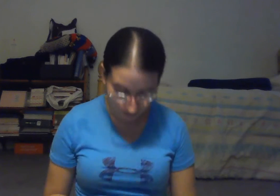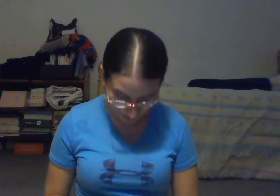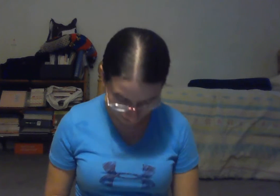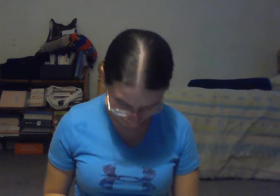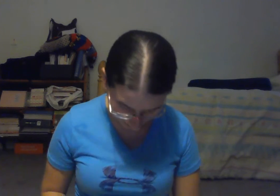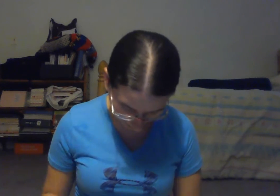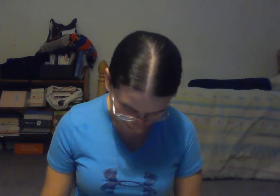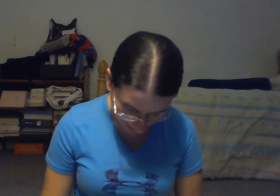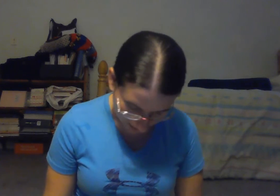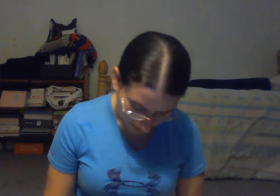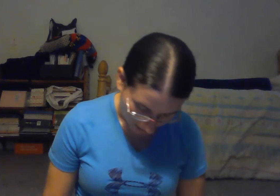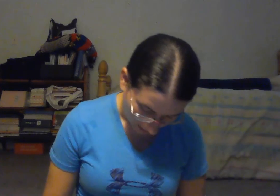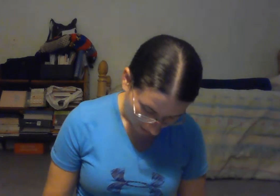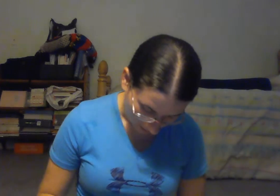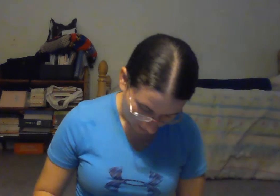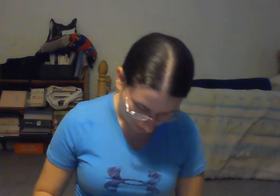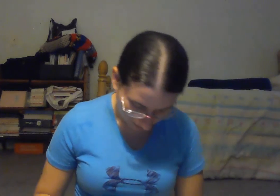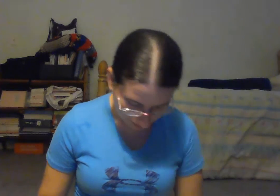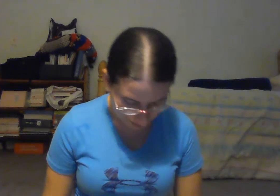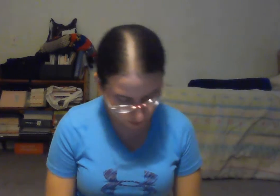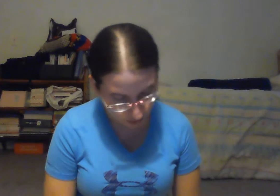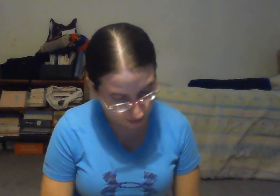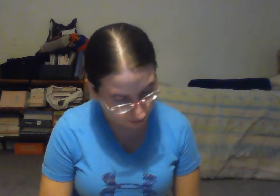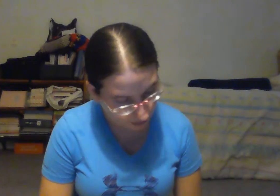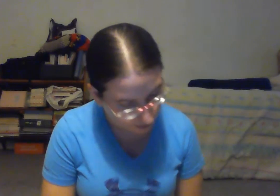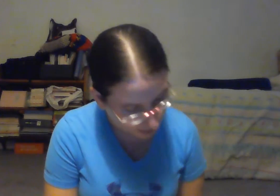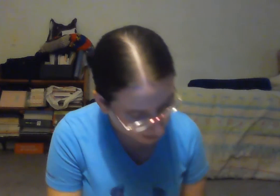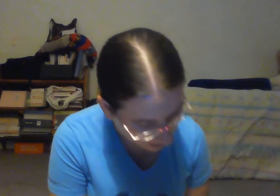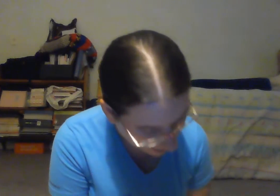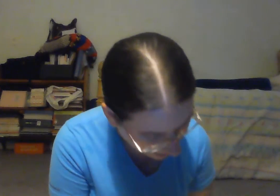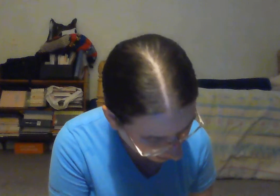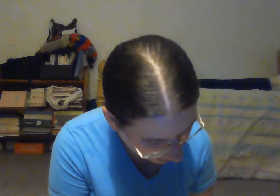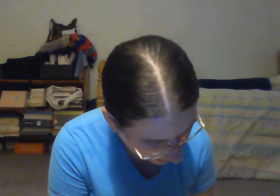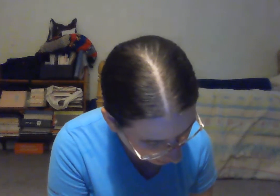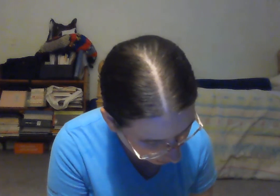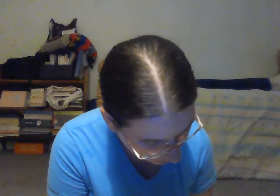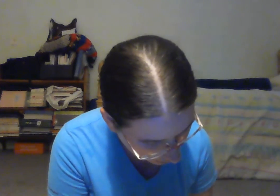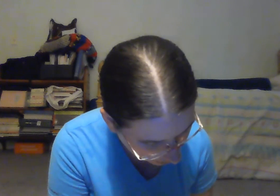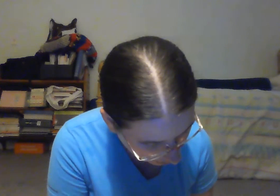Something like that. Let's try some other sentences.